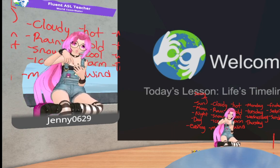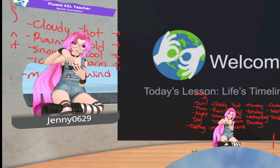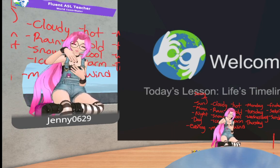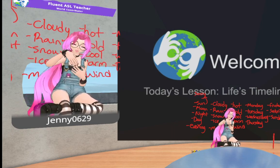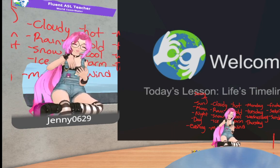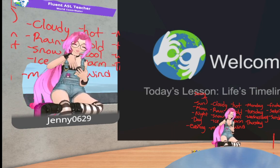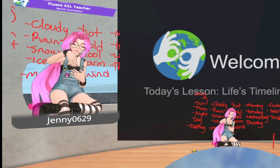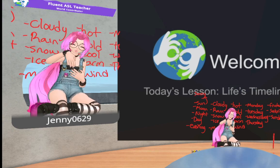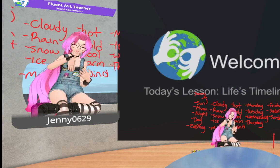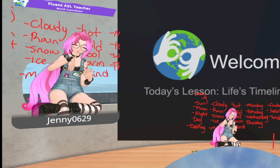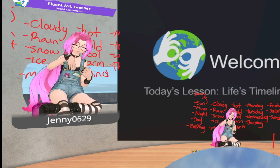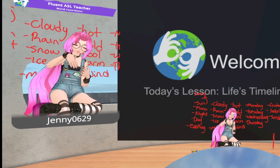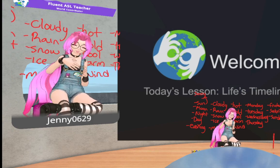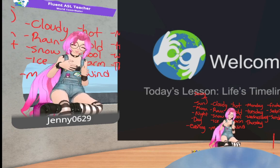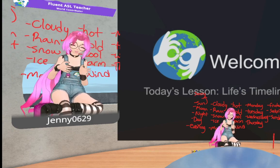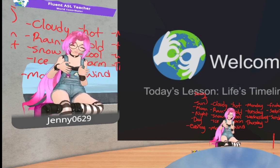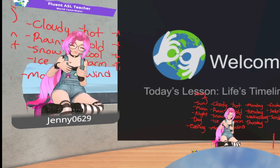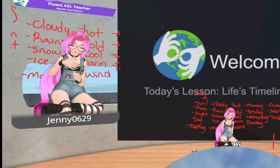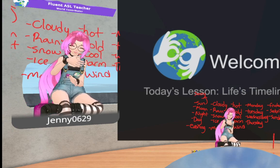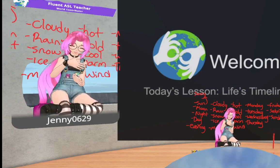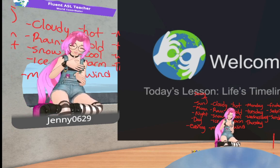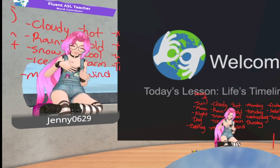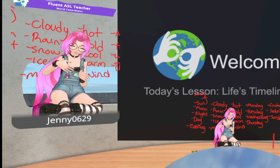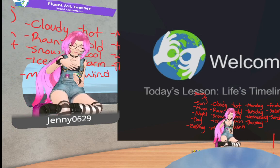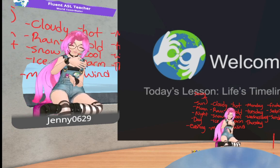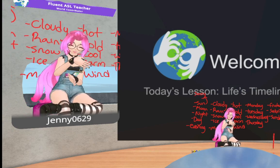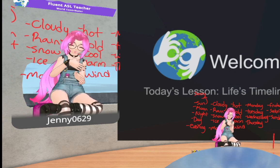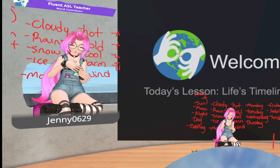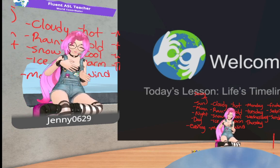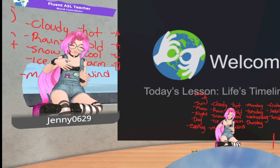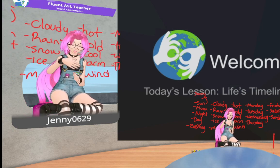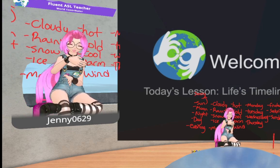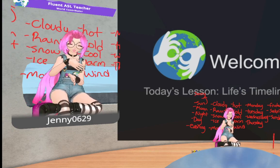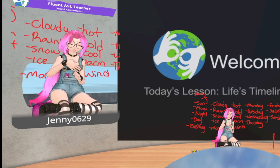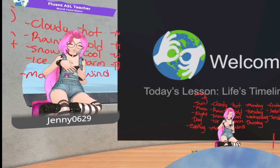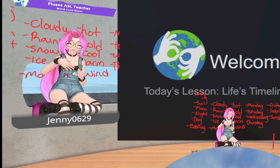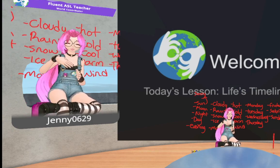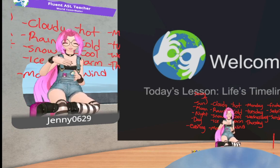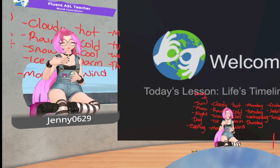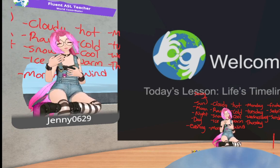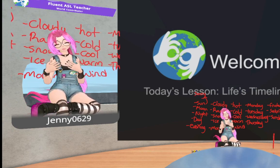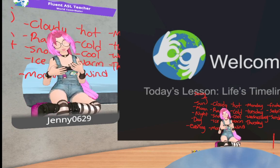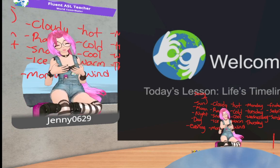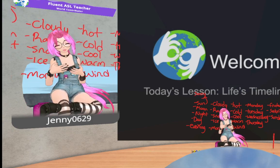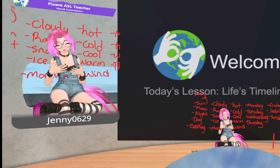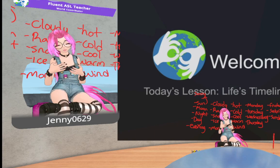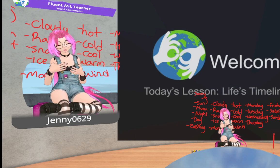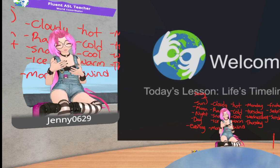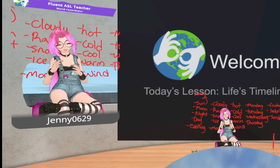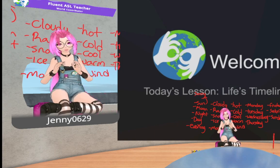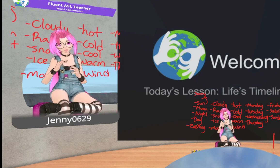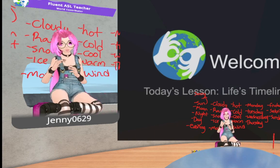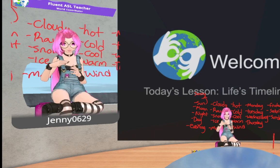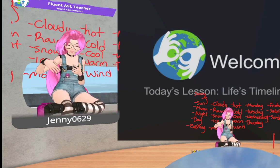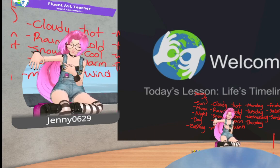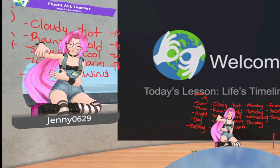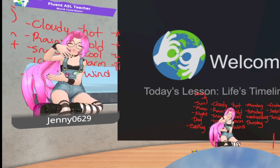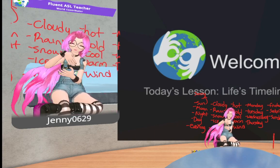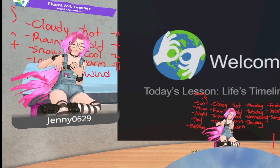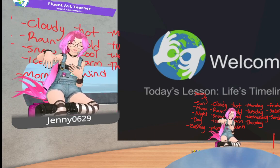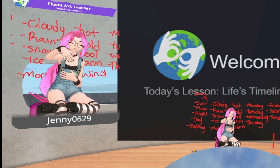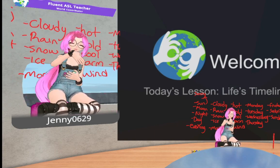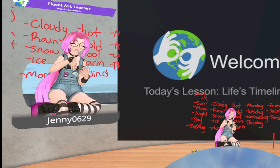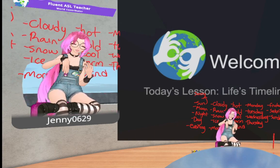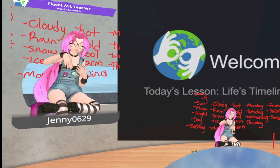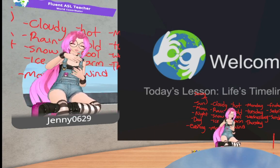do pointer fingers or open hands. I've seen people do more like alternating, basically as long as you're communicating